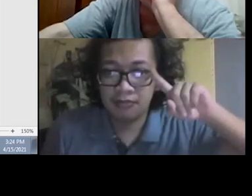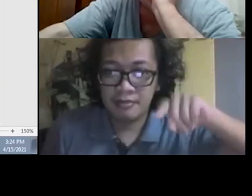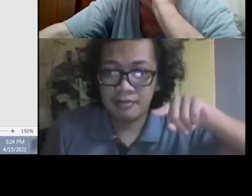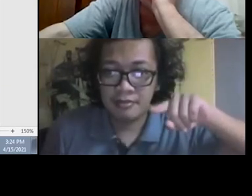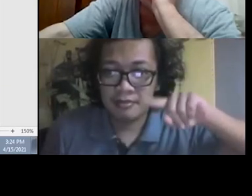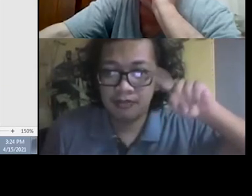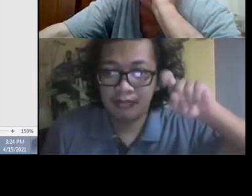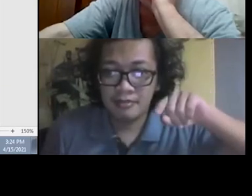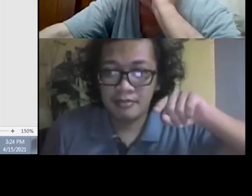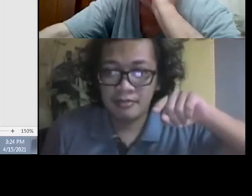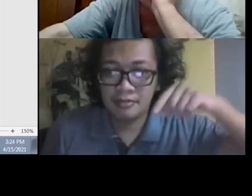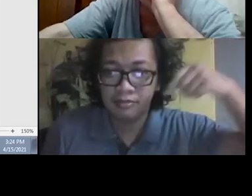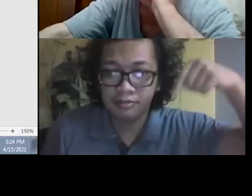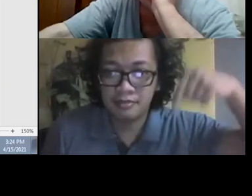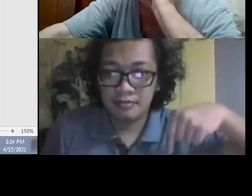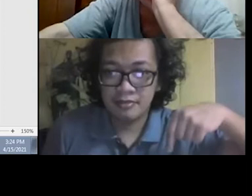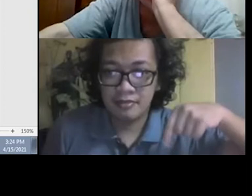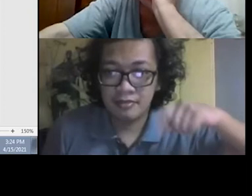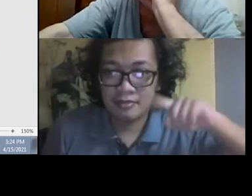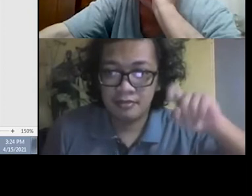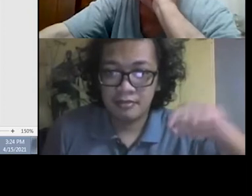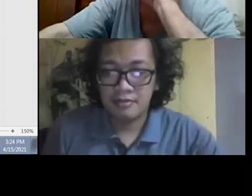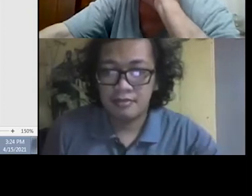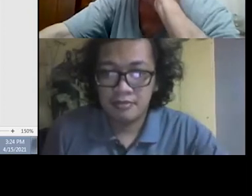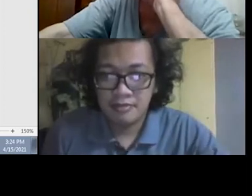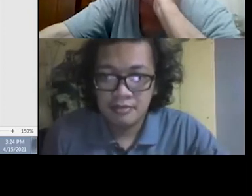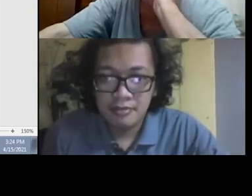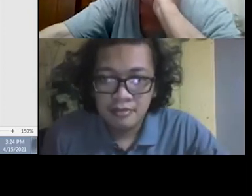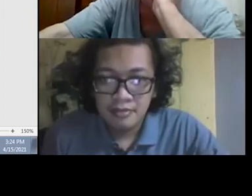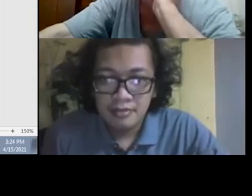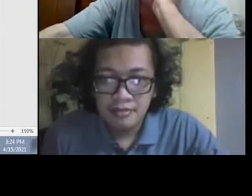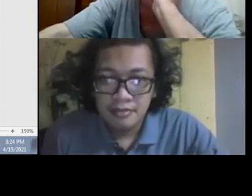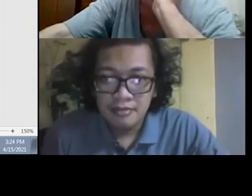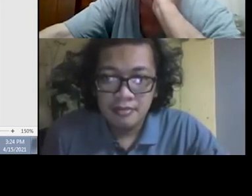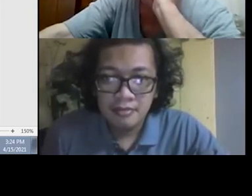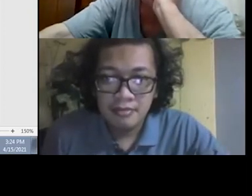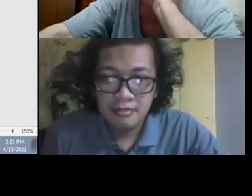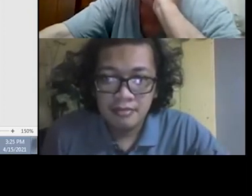So we'll just go down. Okay. Okay.